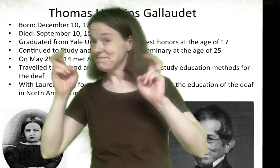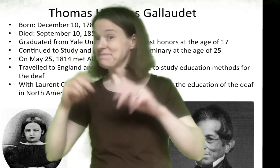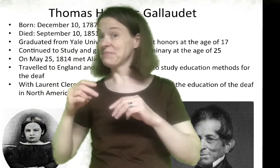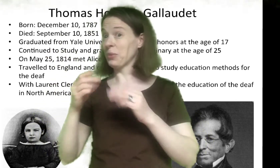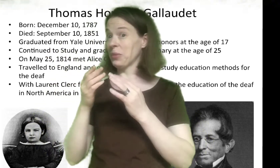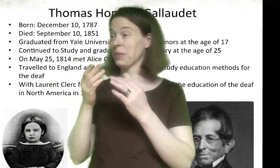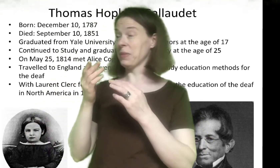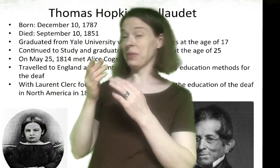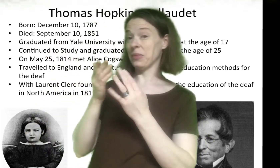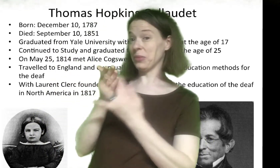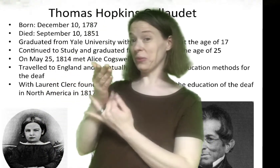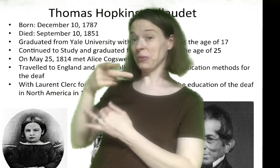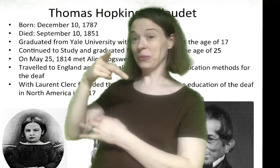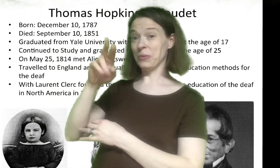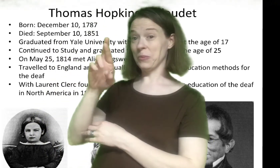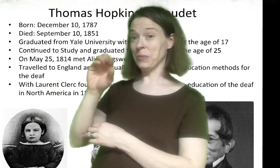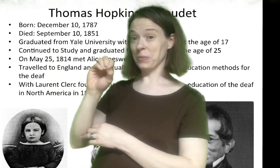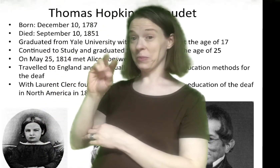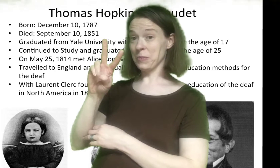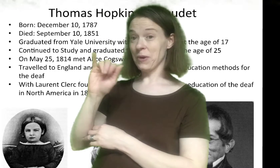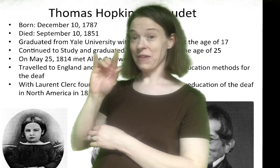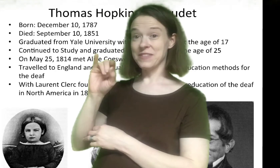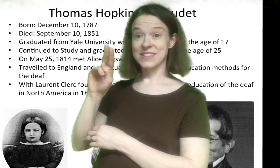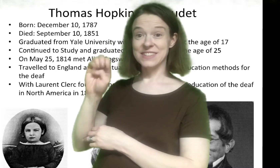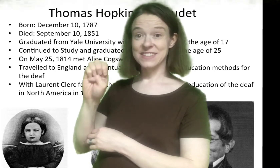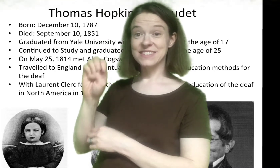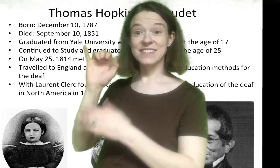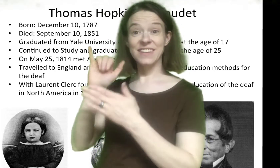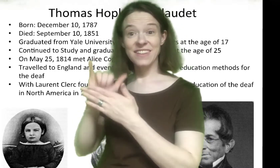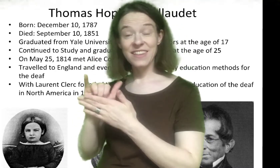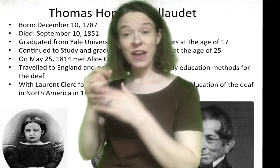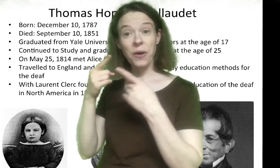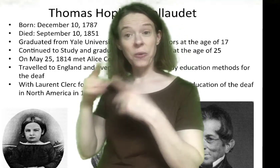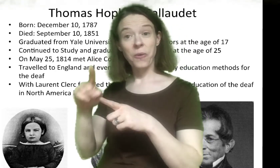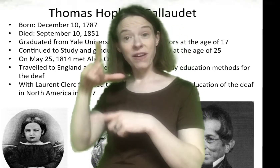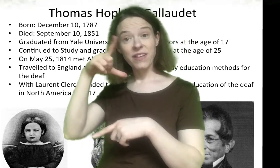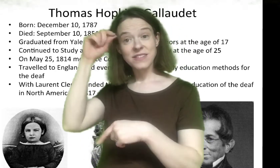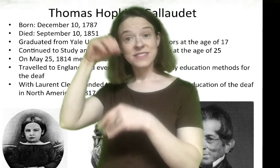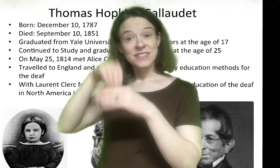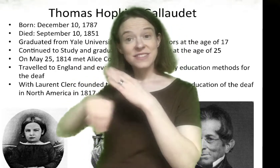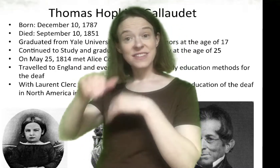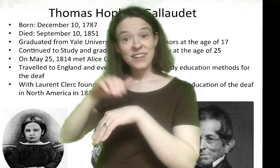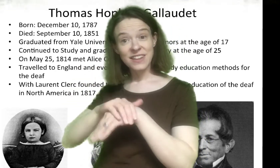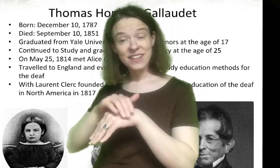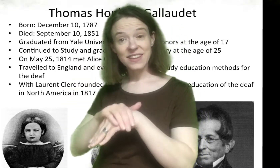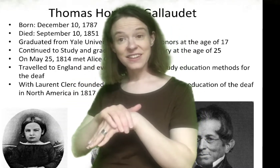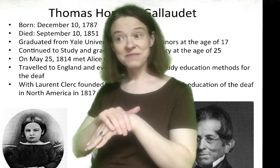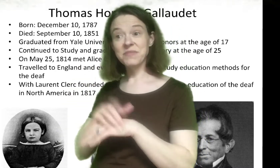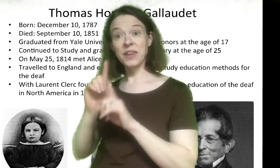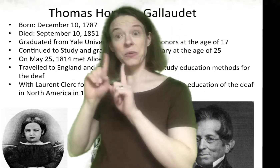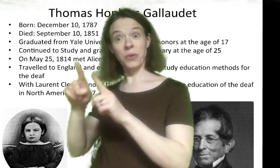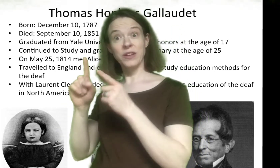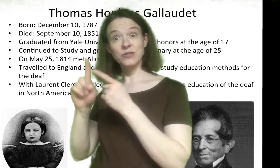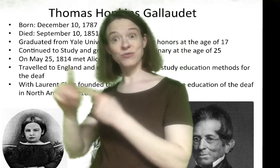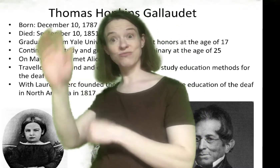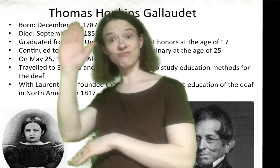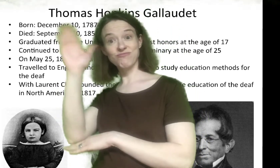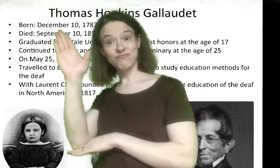happened, through providence, that while Gallaudet was in England, he went